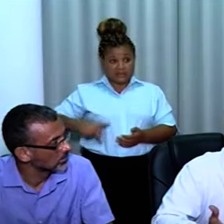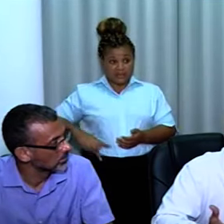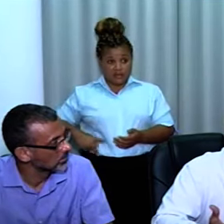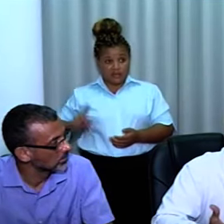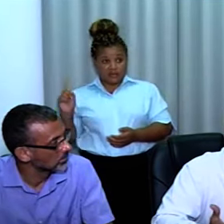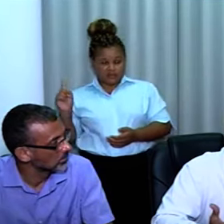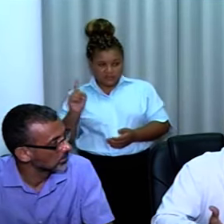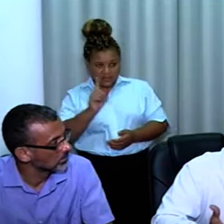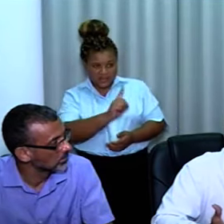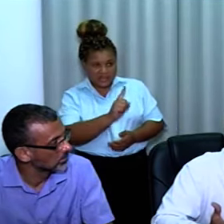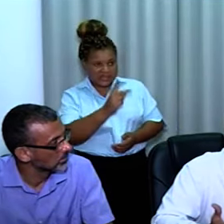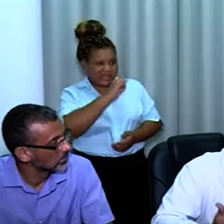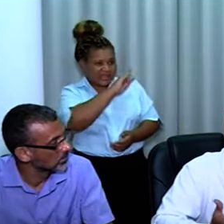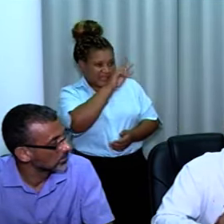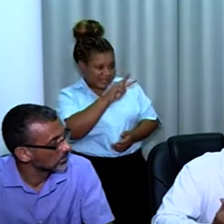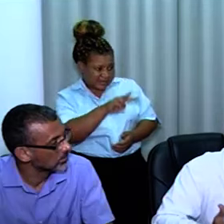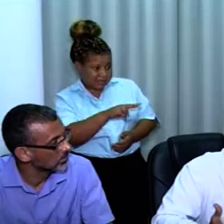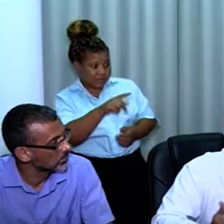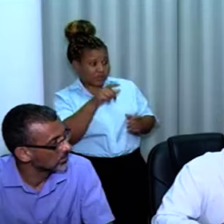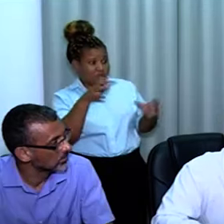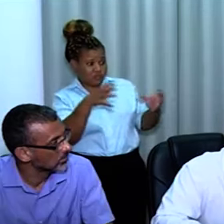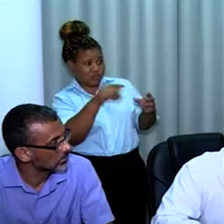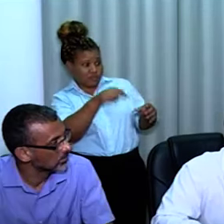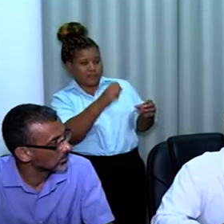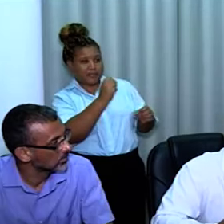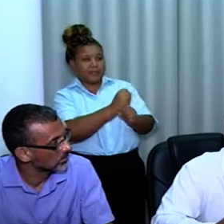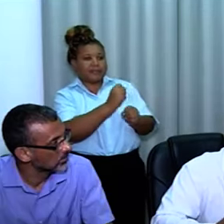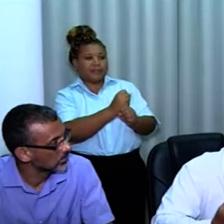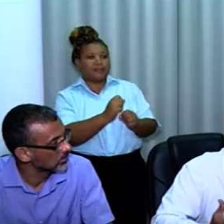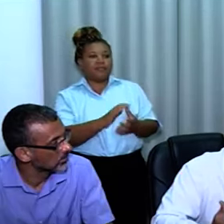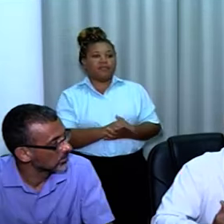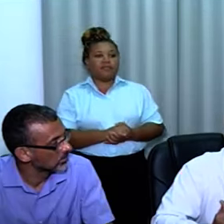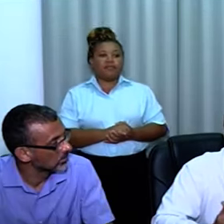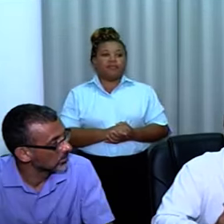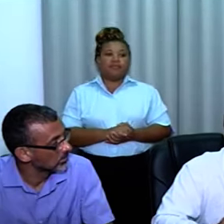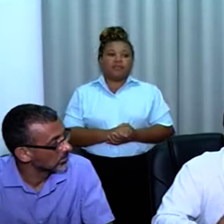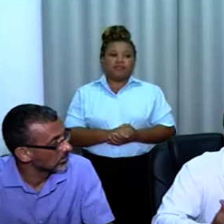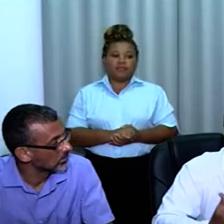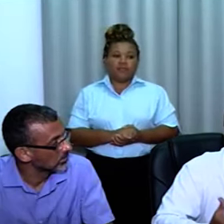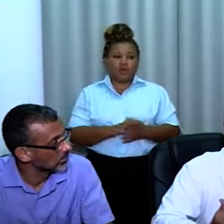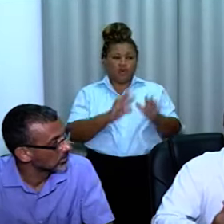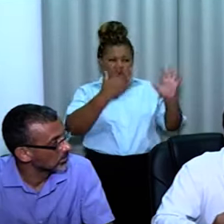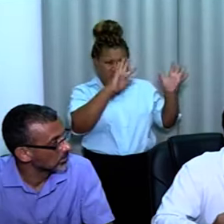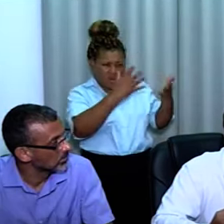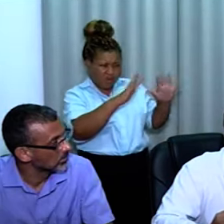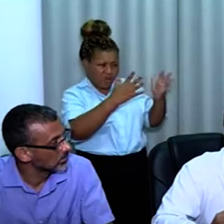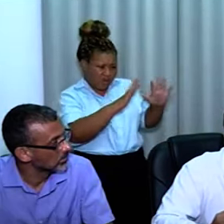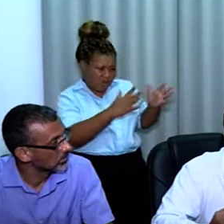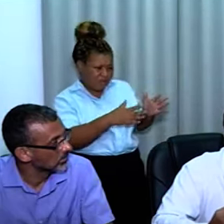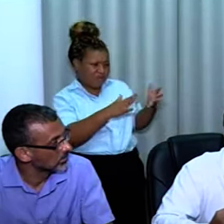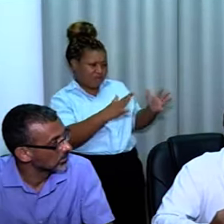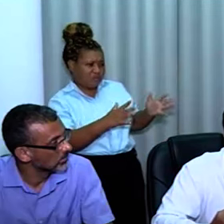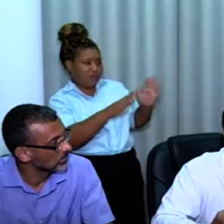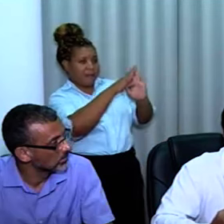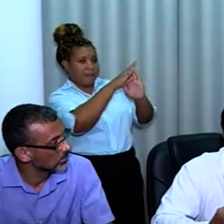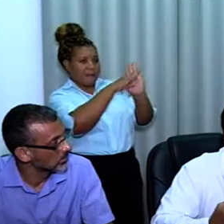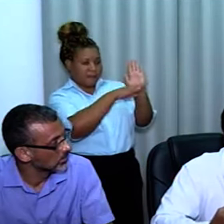our guidance in terms of what the operation center is proposing, and to receive his